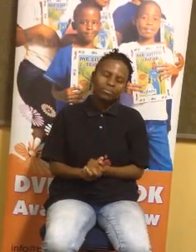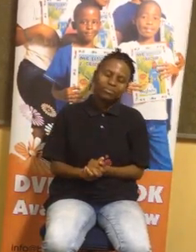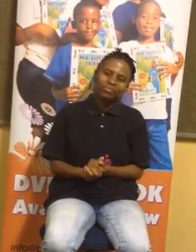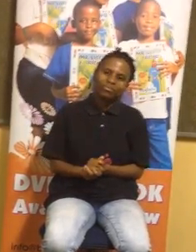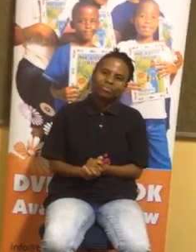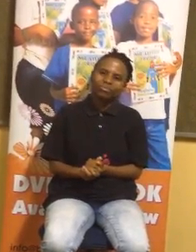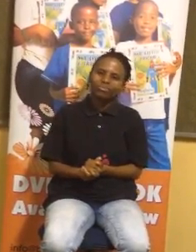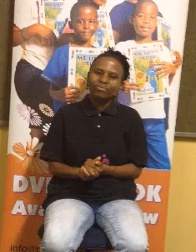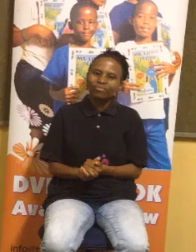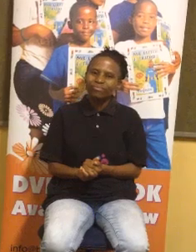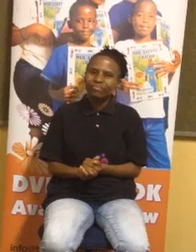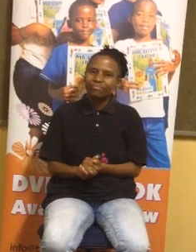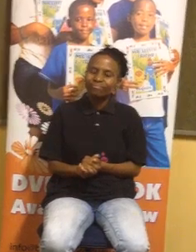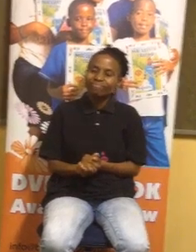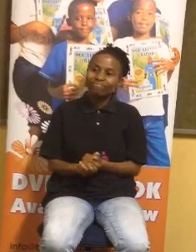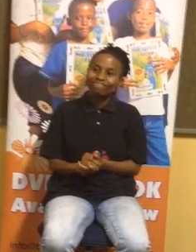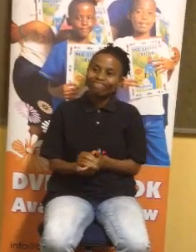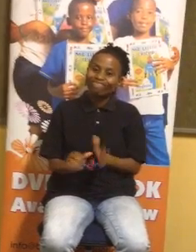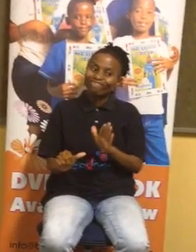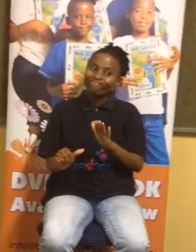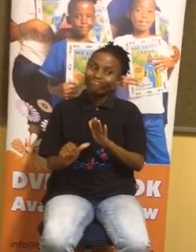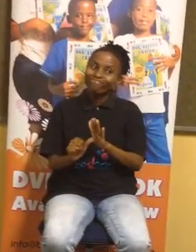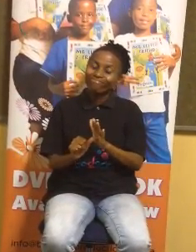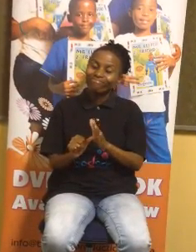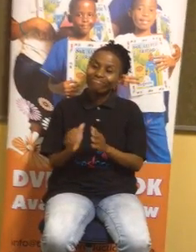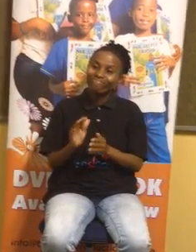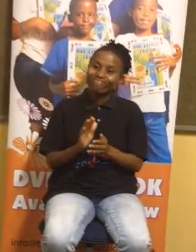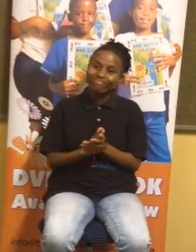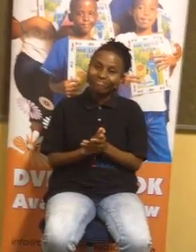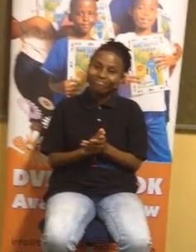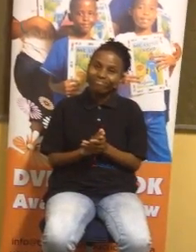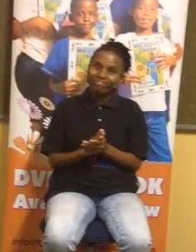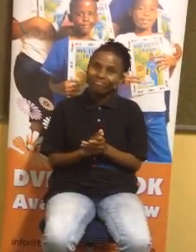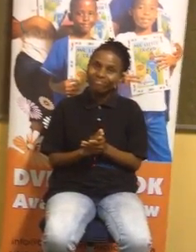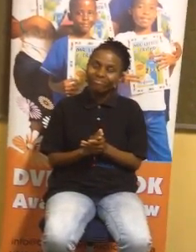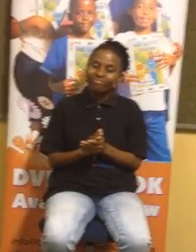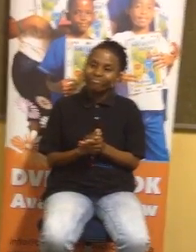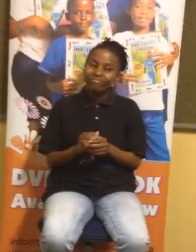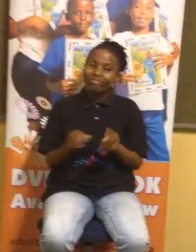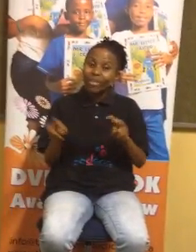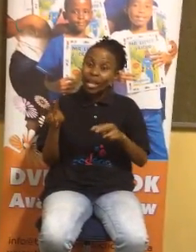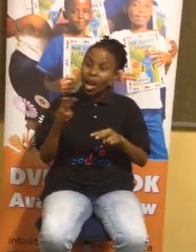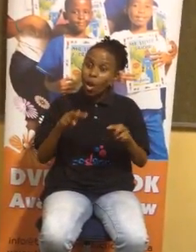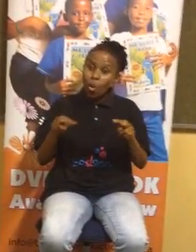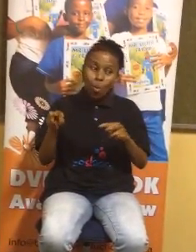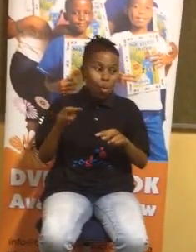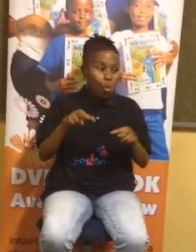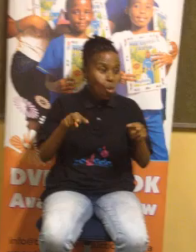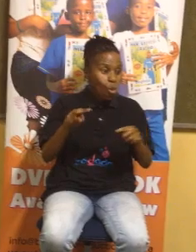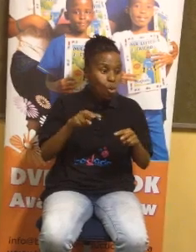So look after it because I'm pretty sure that none of you want to live in an unclean and unhealthy environment.